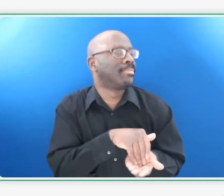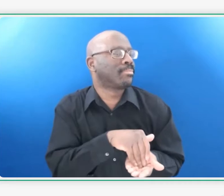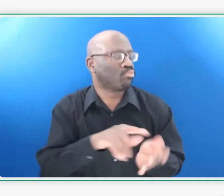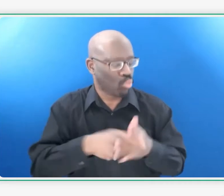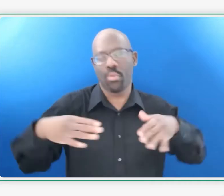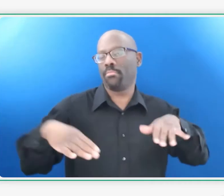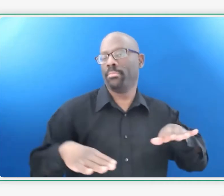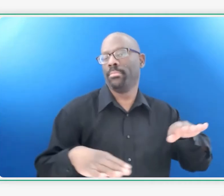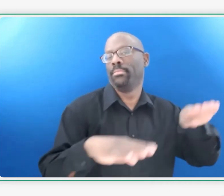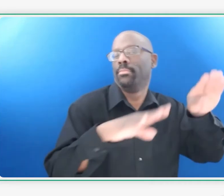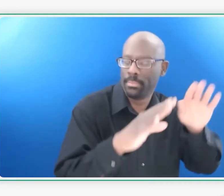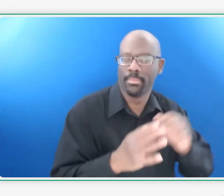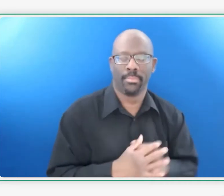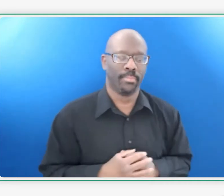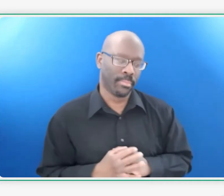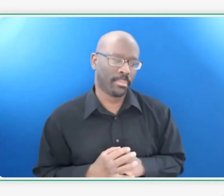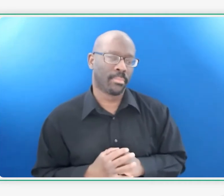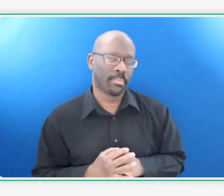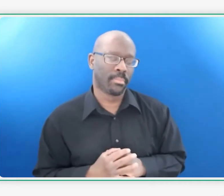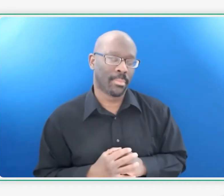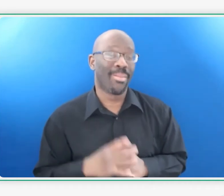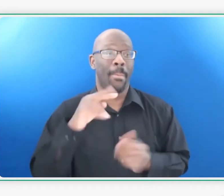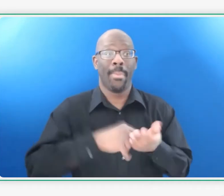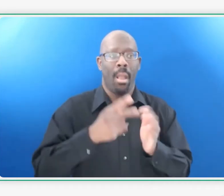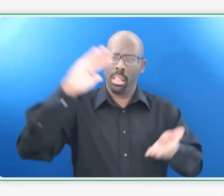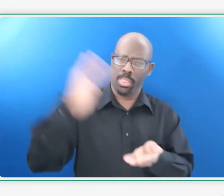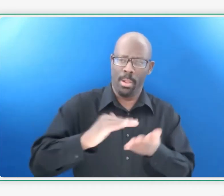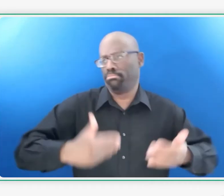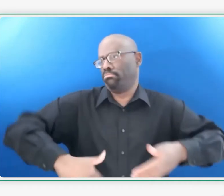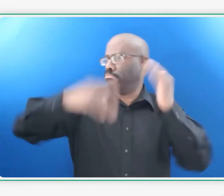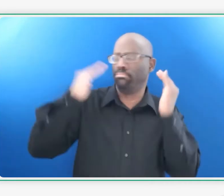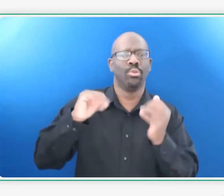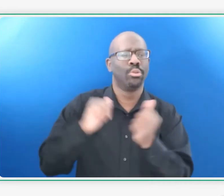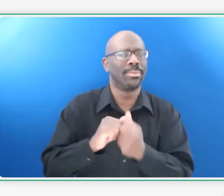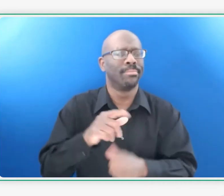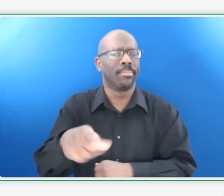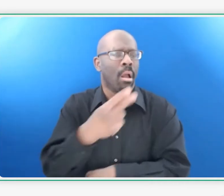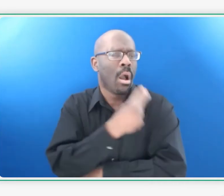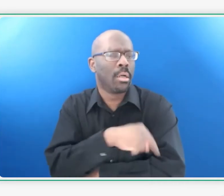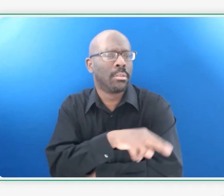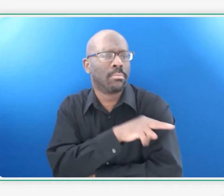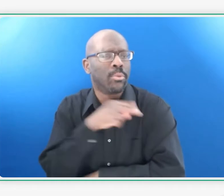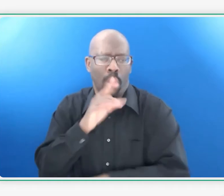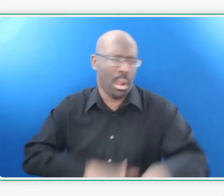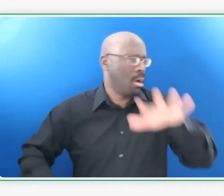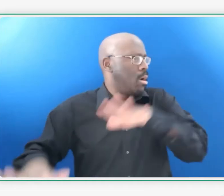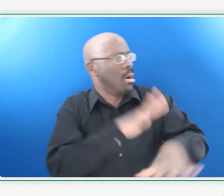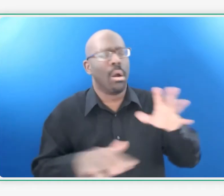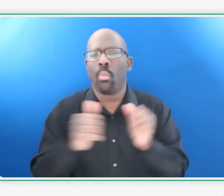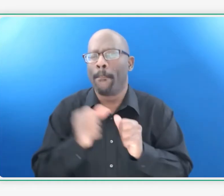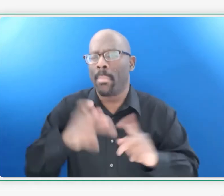So once we're able to achieve that immunity throughout America, that'll help stabilize our income and then it'll begin to rebuild.